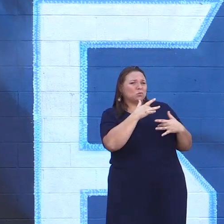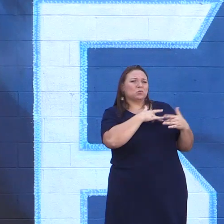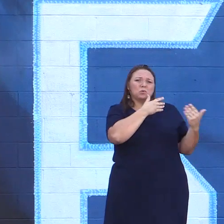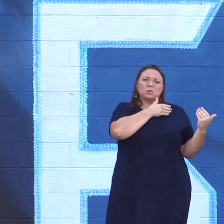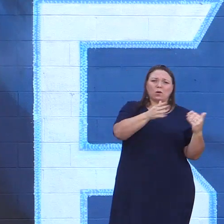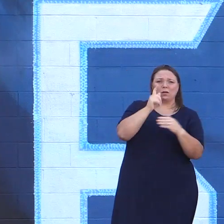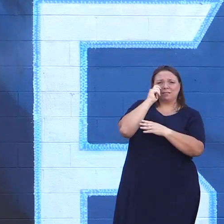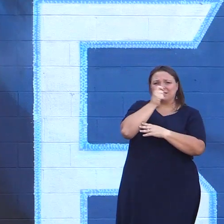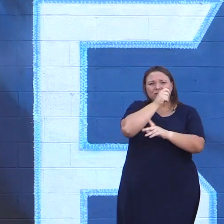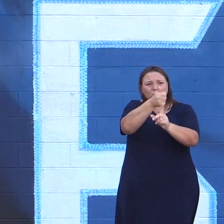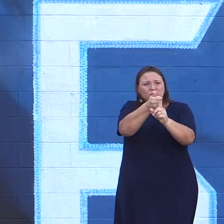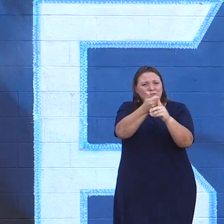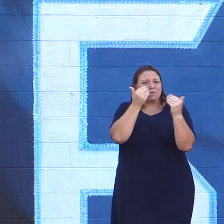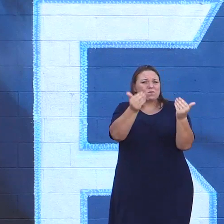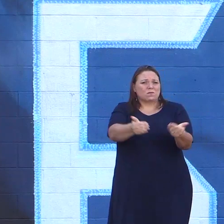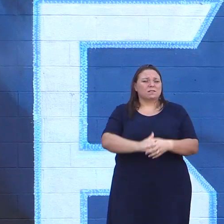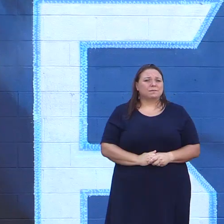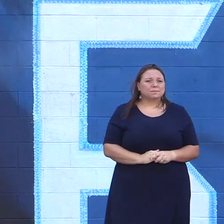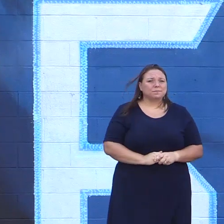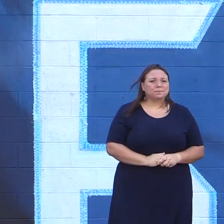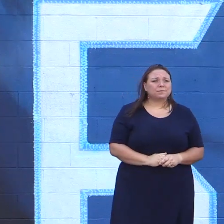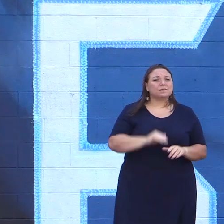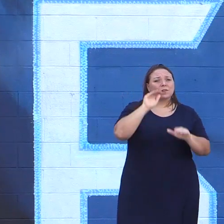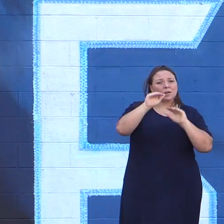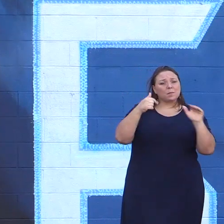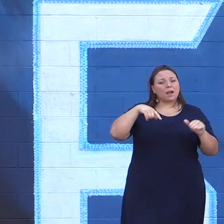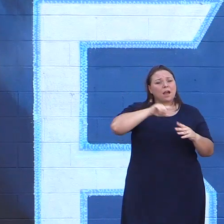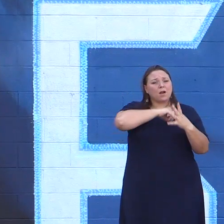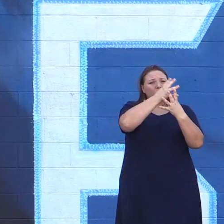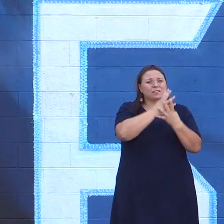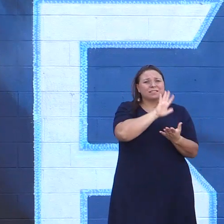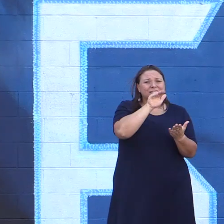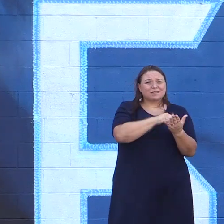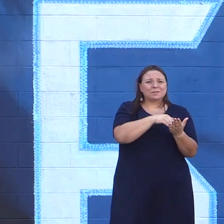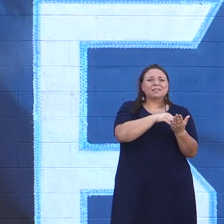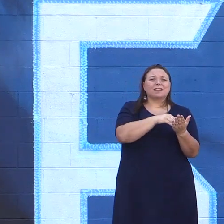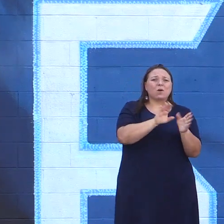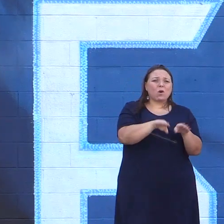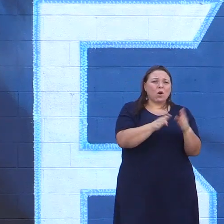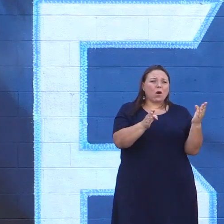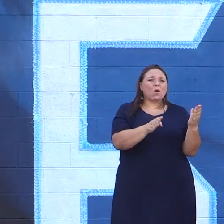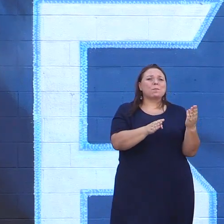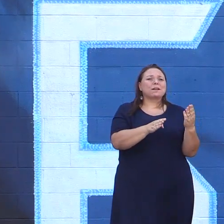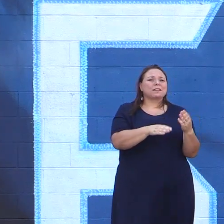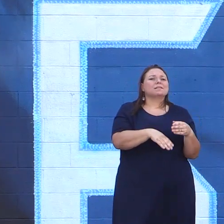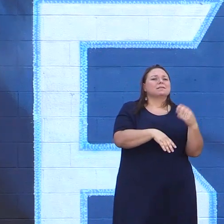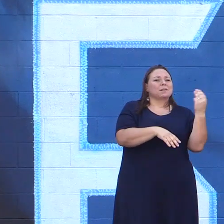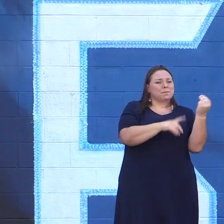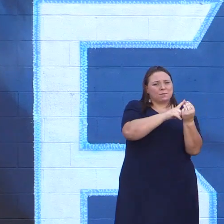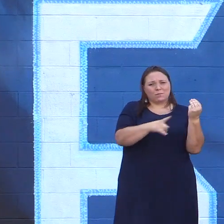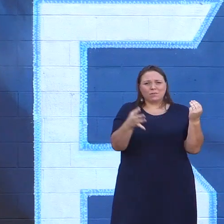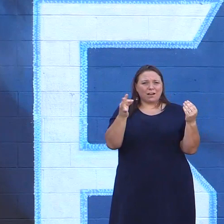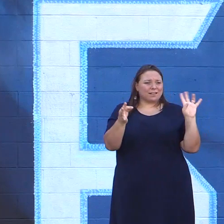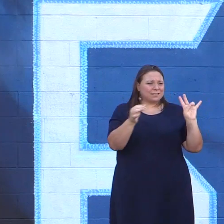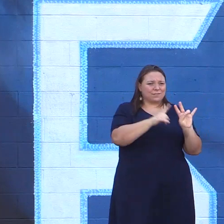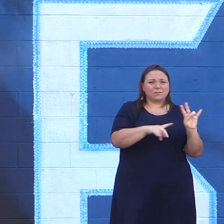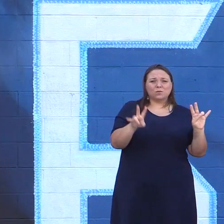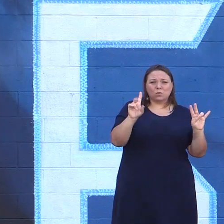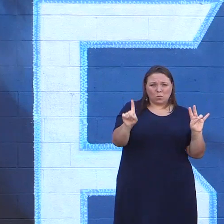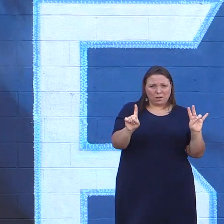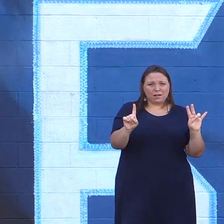get tested yourself. As a reminder, our community assessment centers are open 5 days a week from 7 a.m. to 1 p.m., Monday through